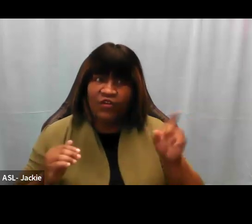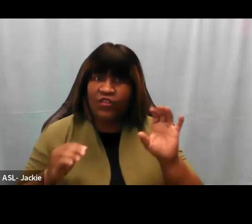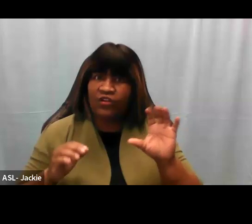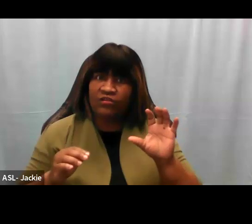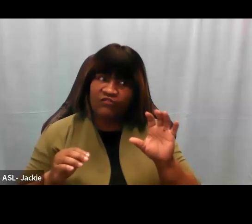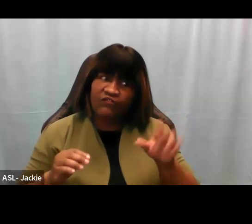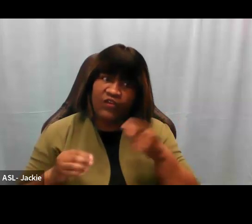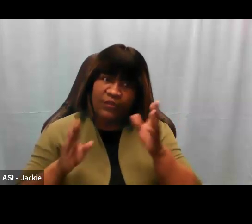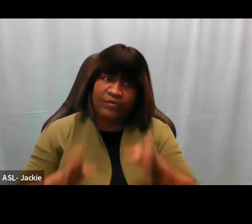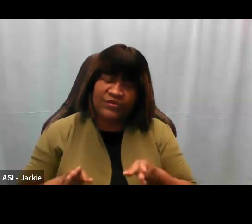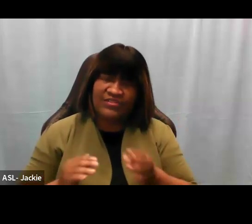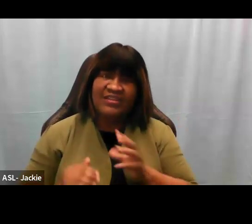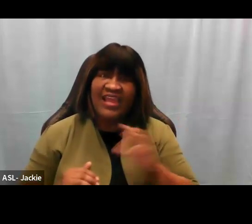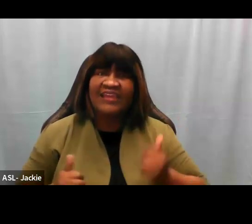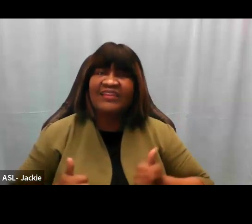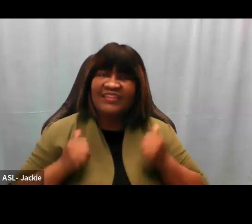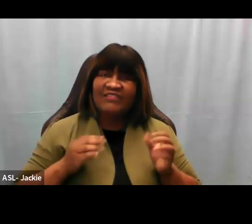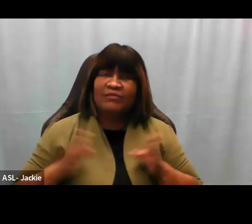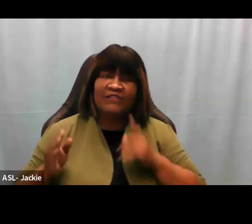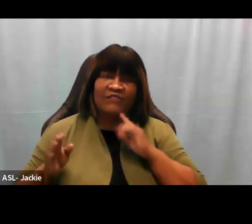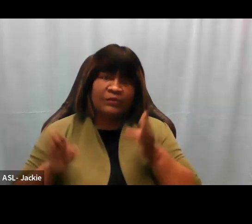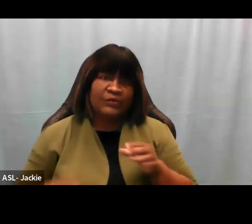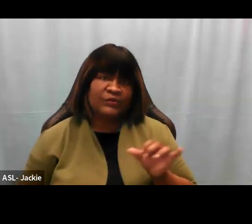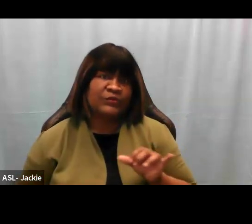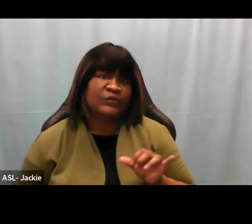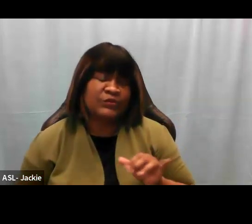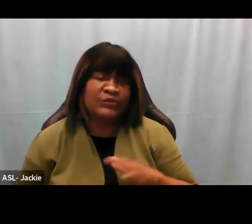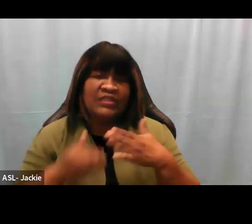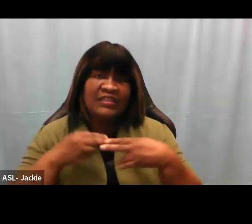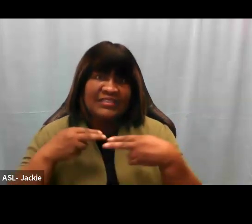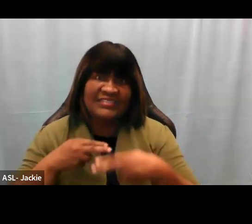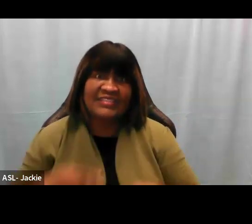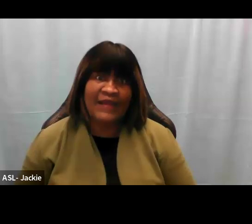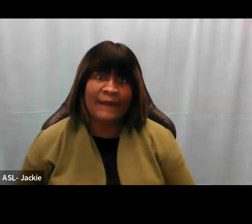living plan for the person. Next slide.